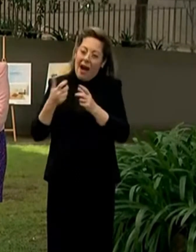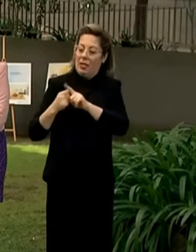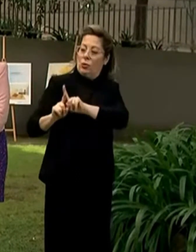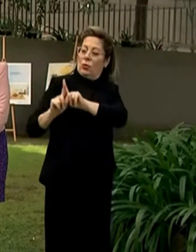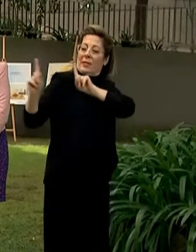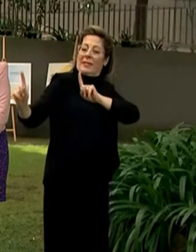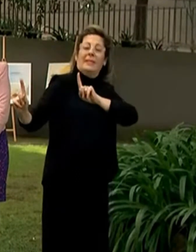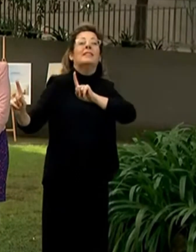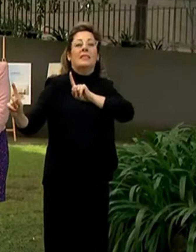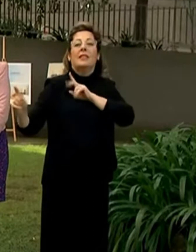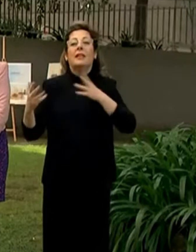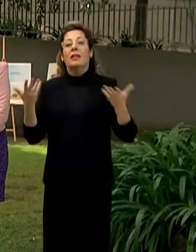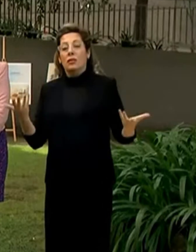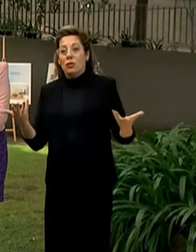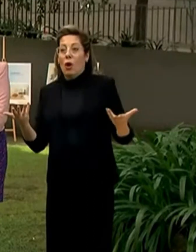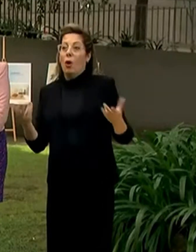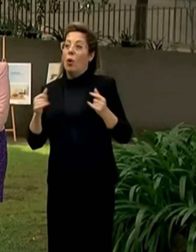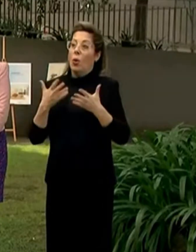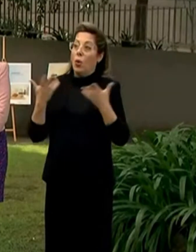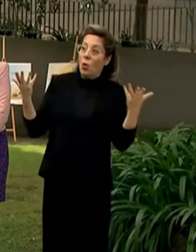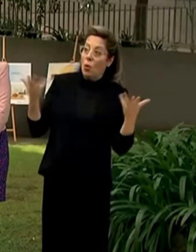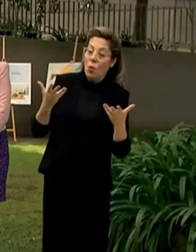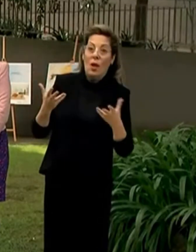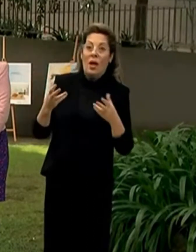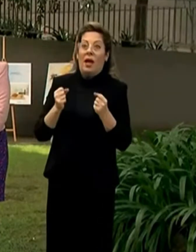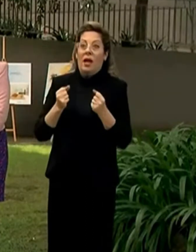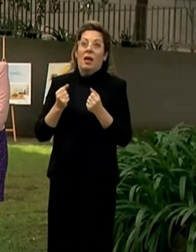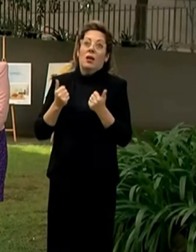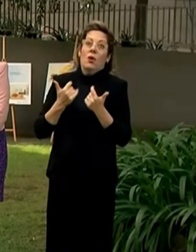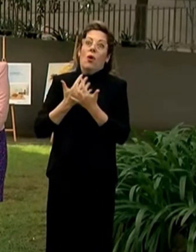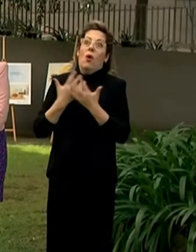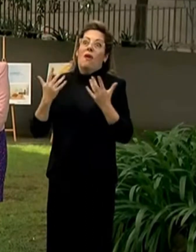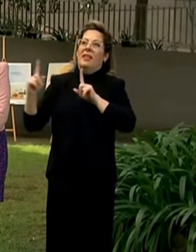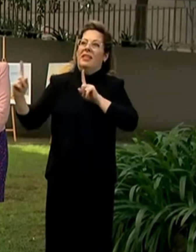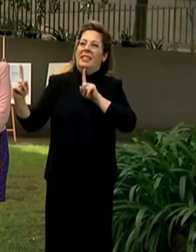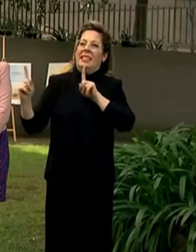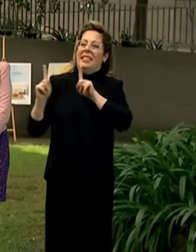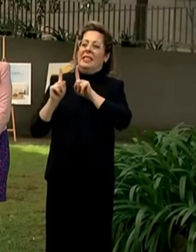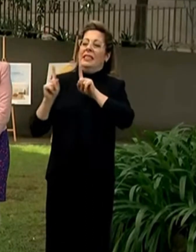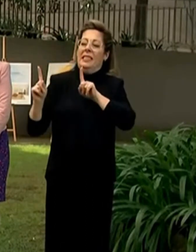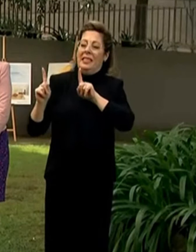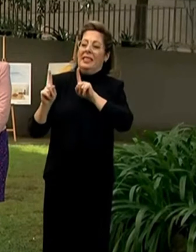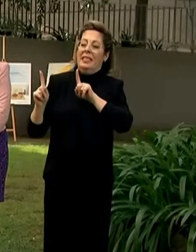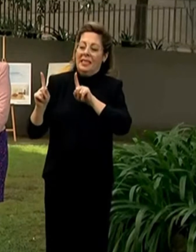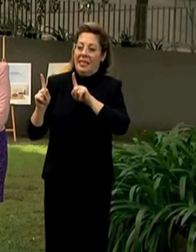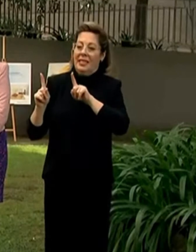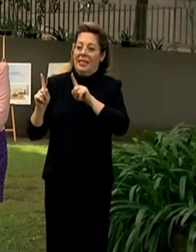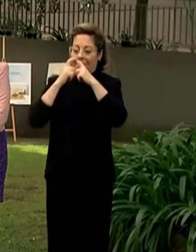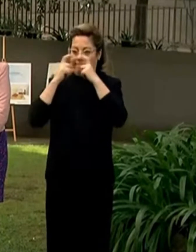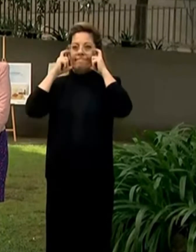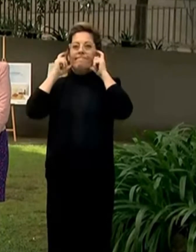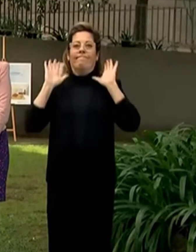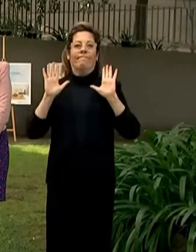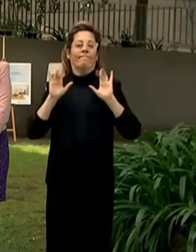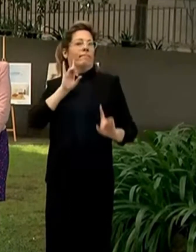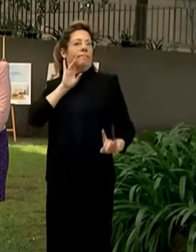of venues we're calling out are those where people are most likely to breach that 1.5 metre